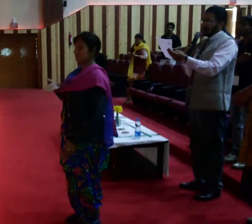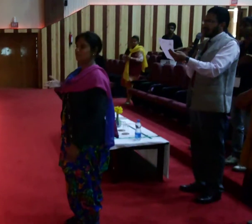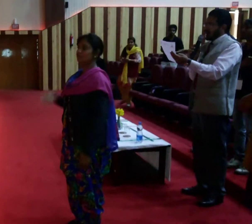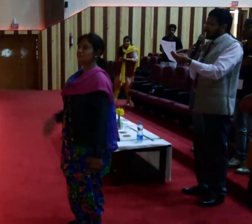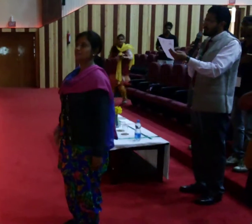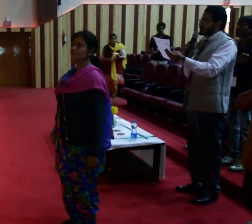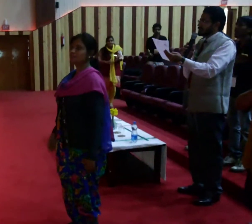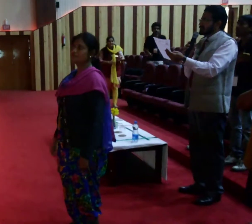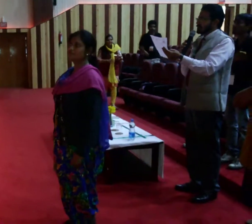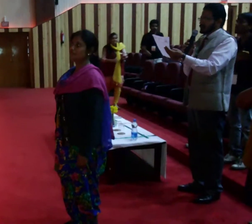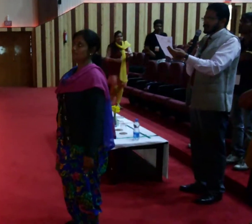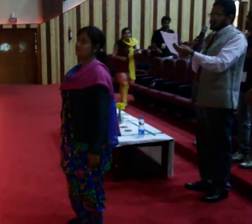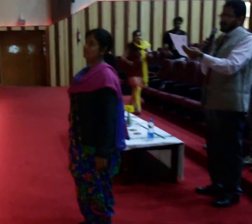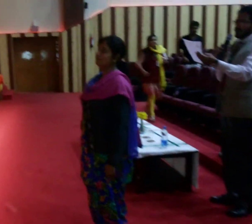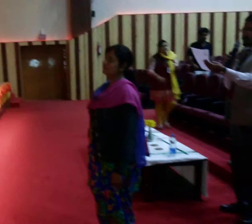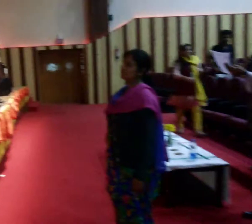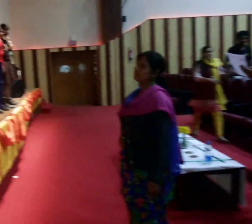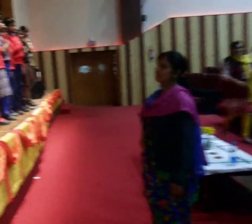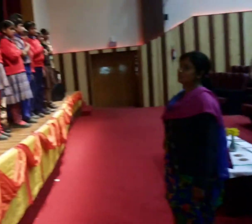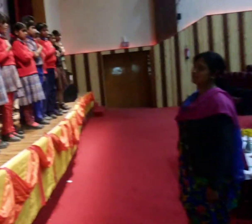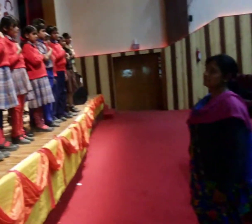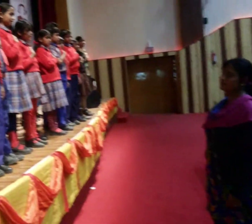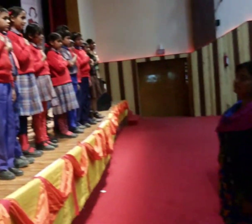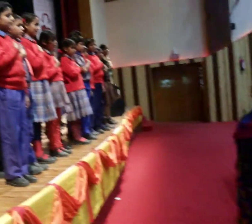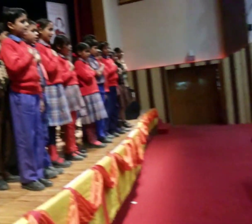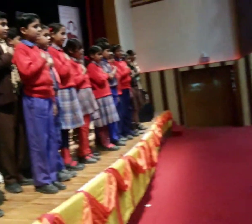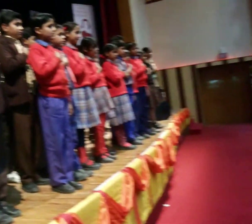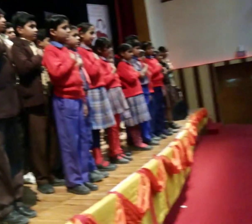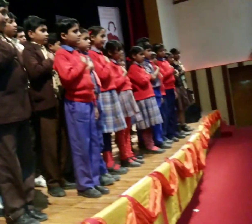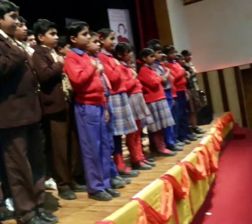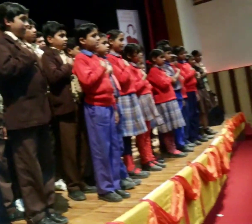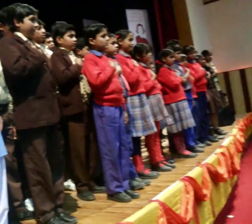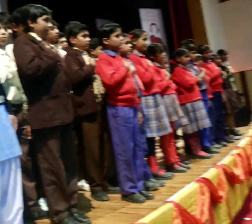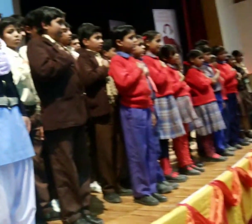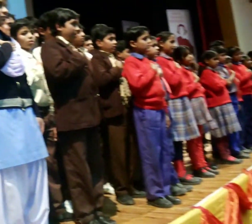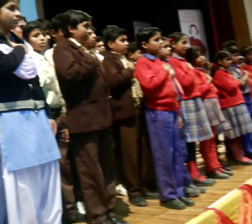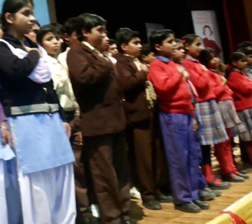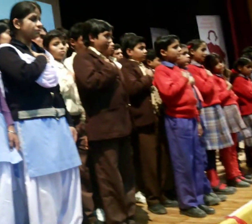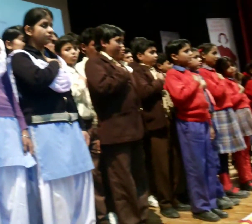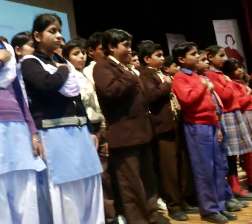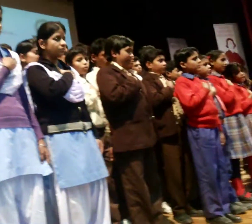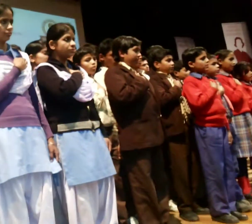When asked given.